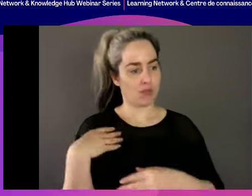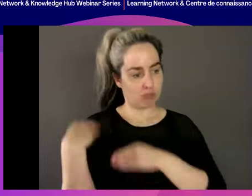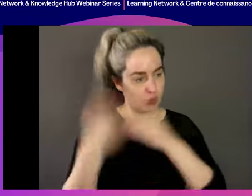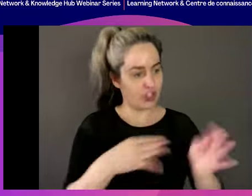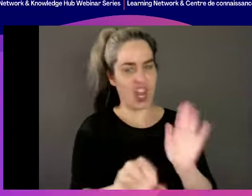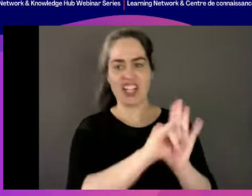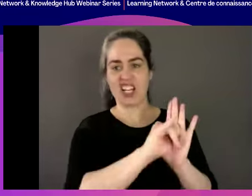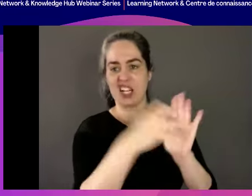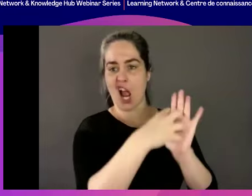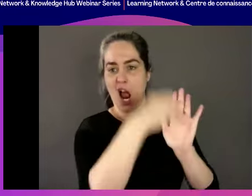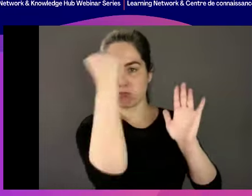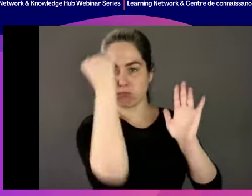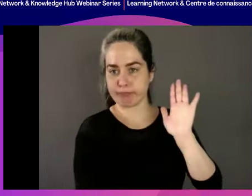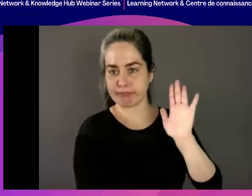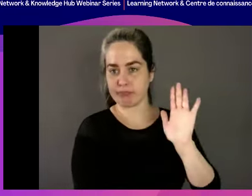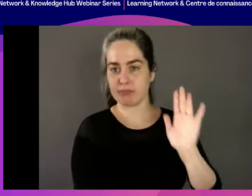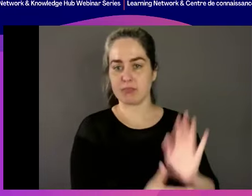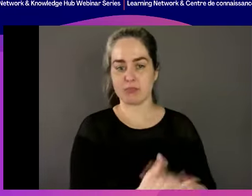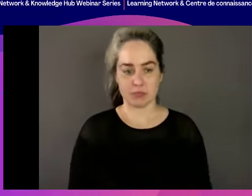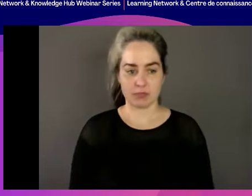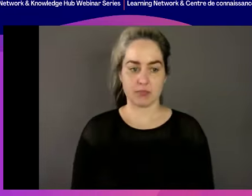that was taken away from them.